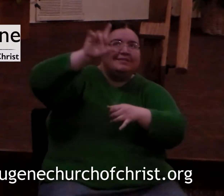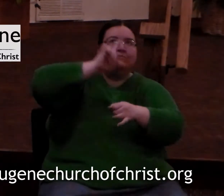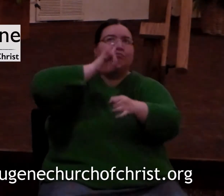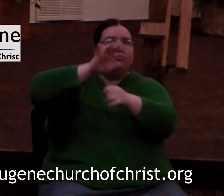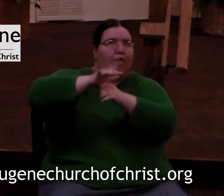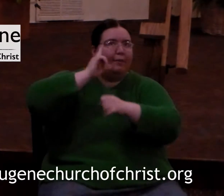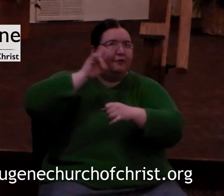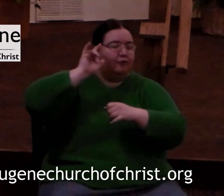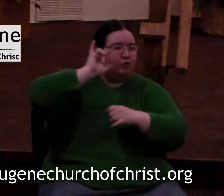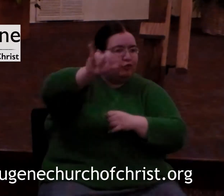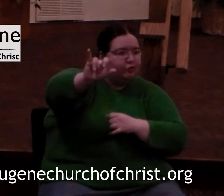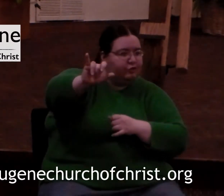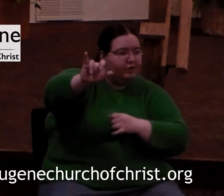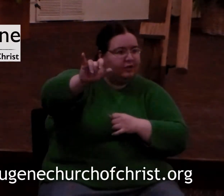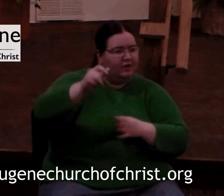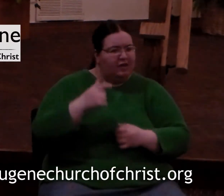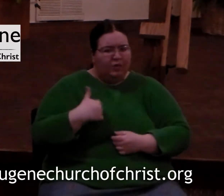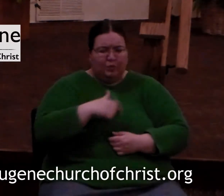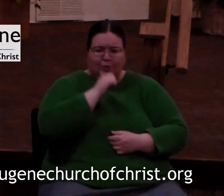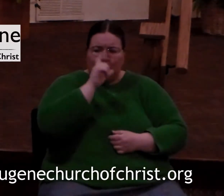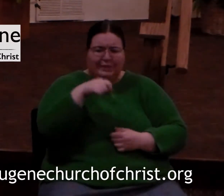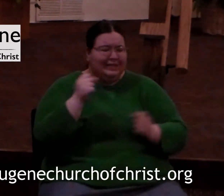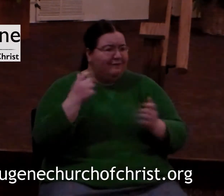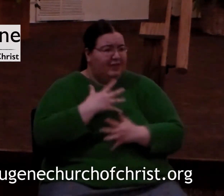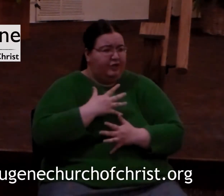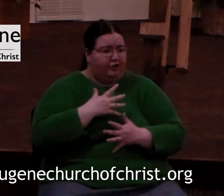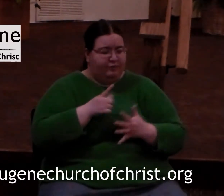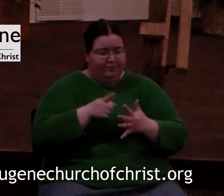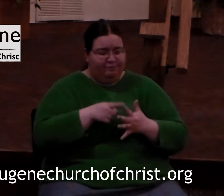that we should fear. Second, apathy.